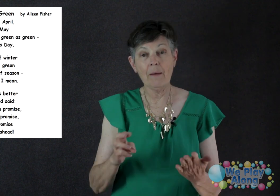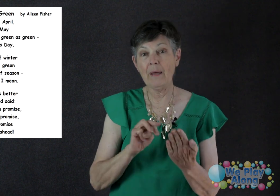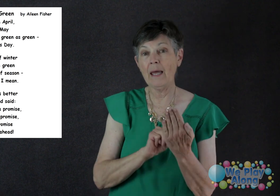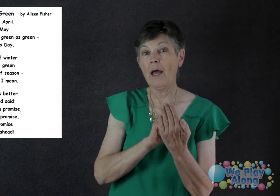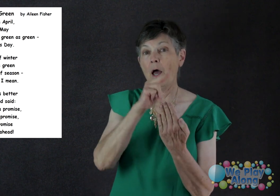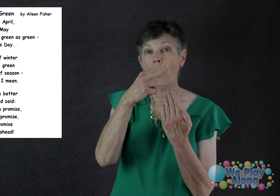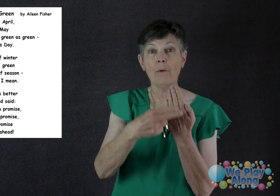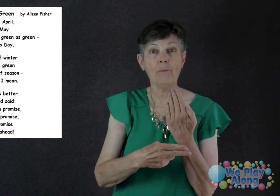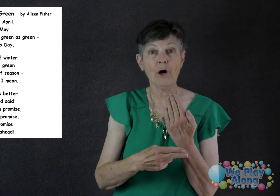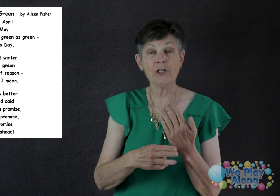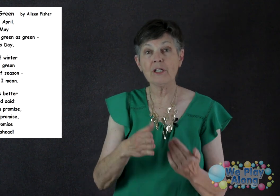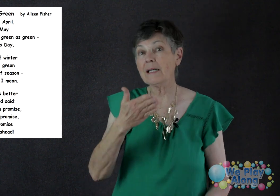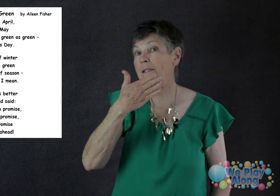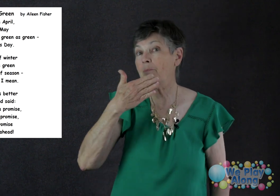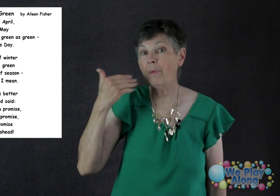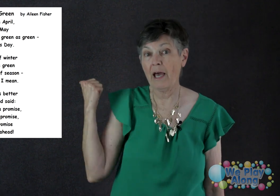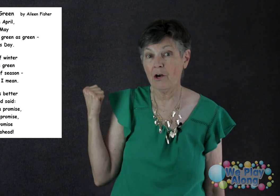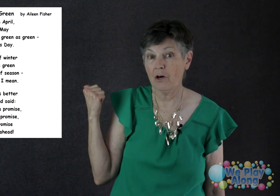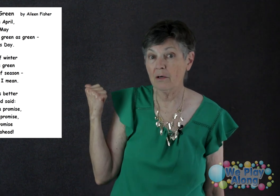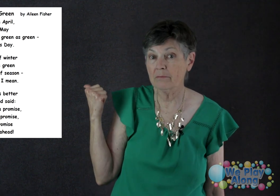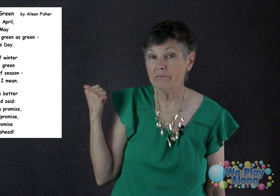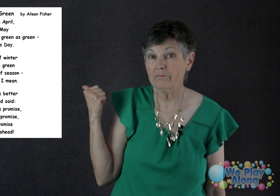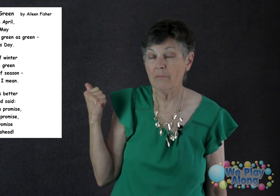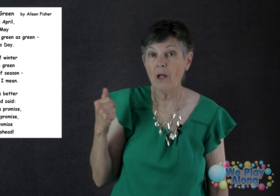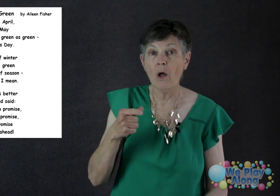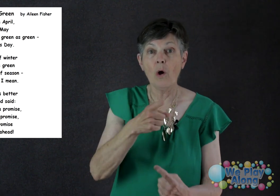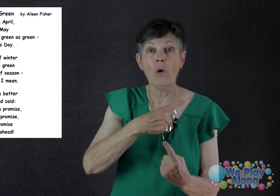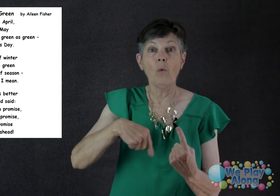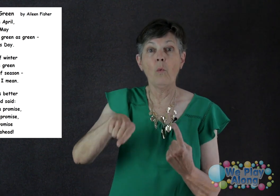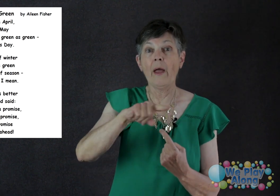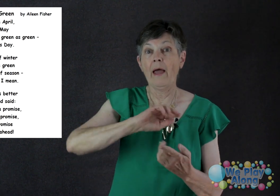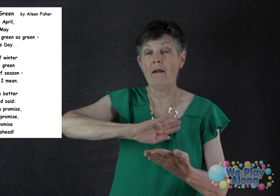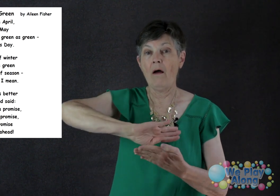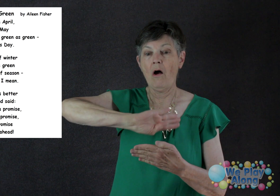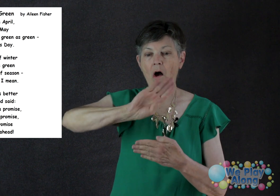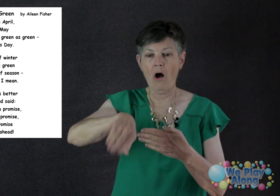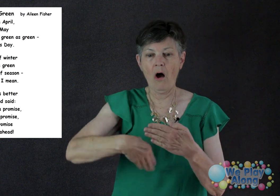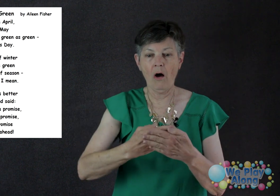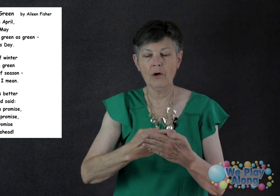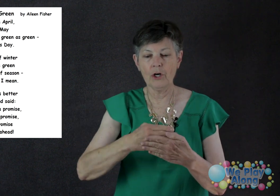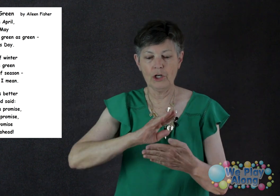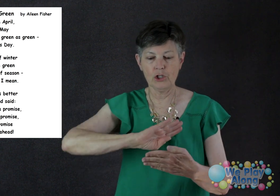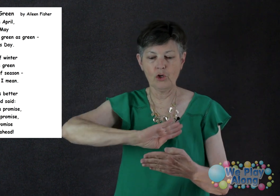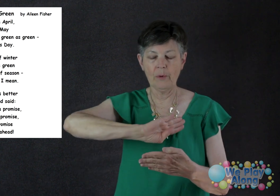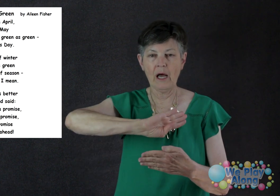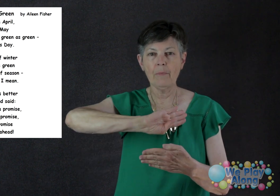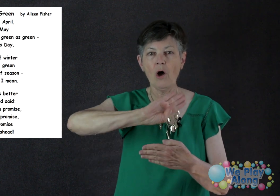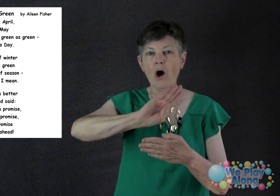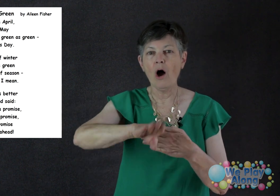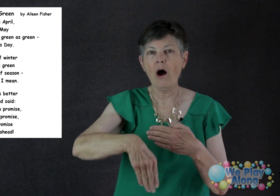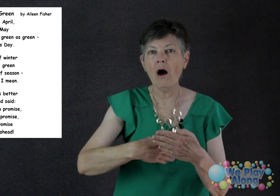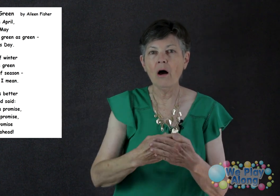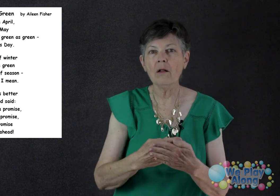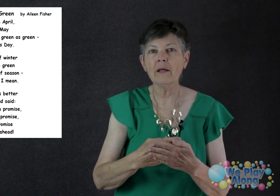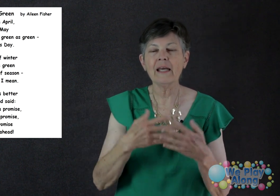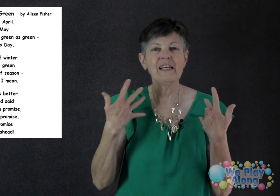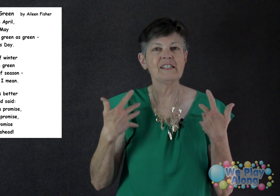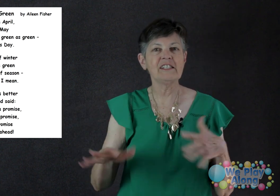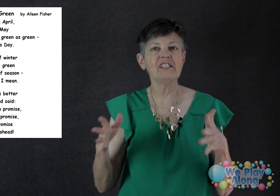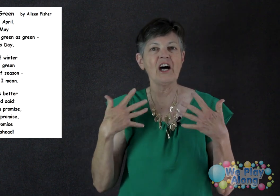maybe March is better when all, you're going to scoop it up, all is